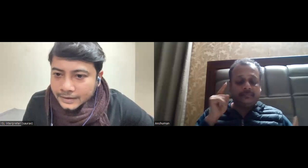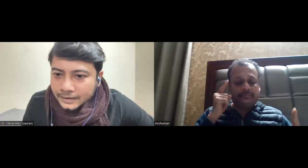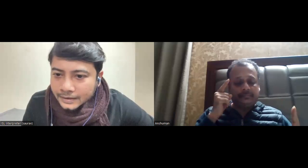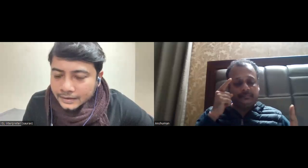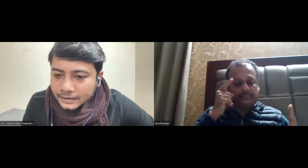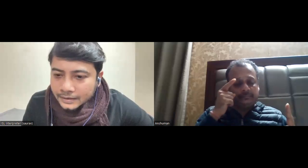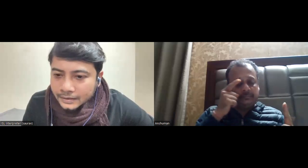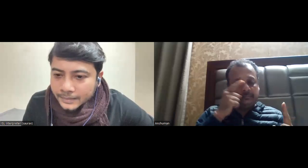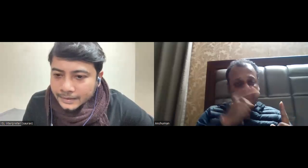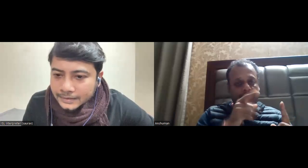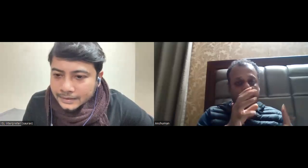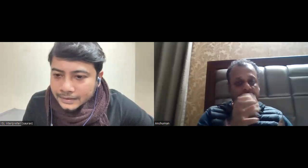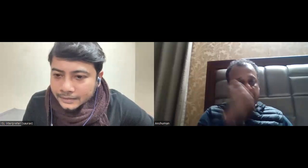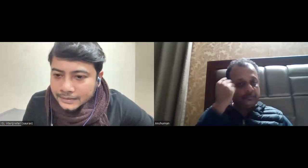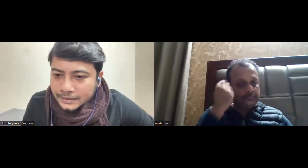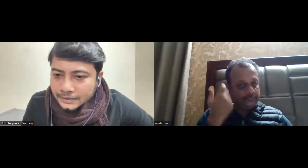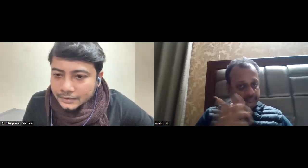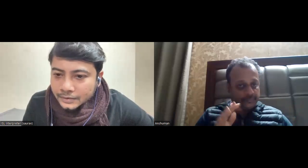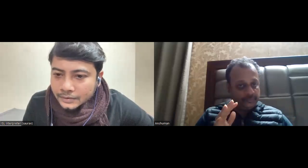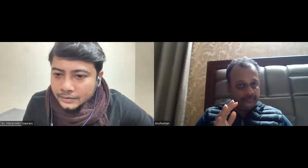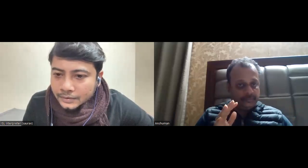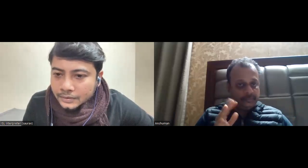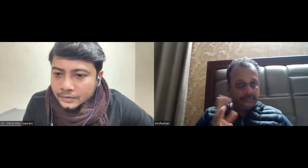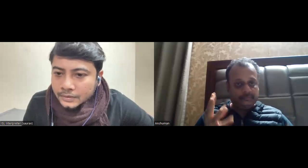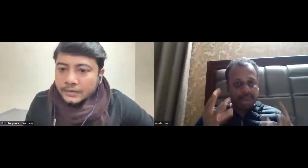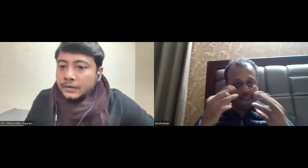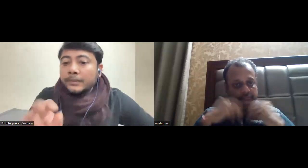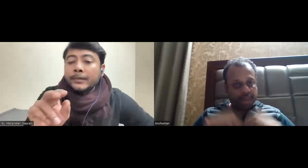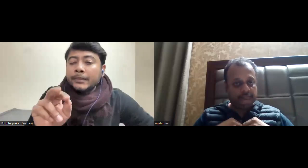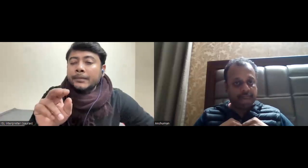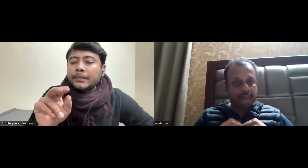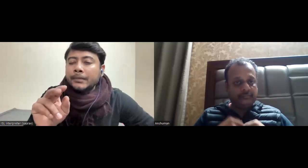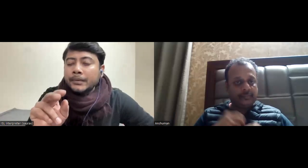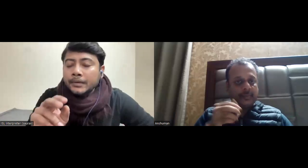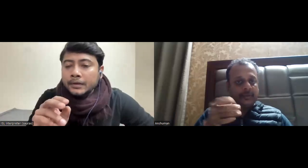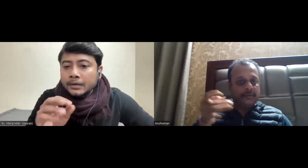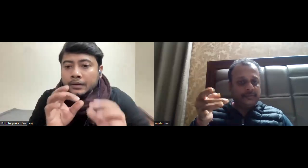Hare Krishna. Mataji, namaskar. So,